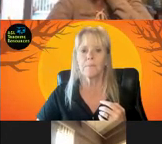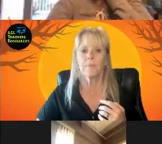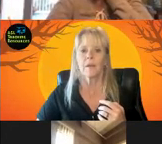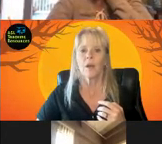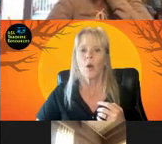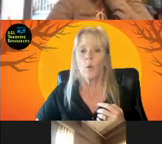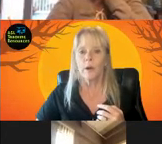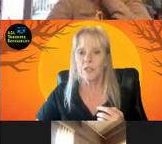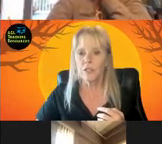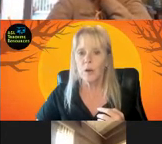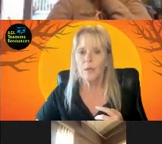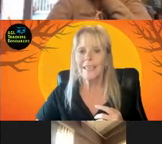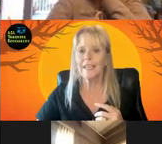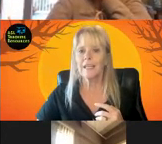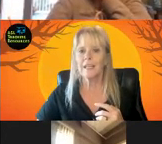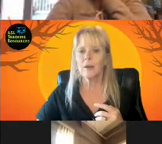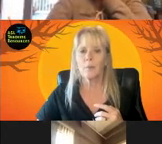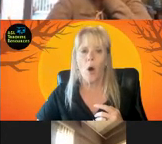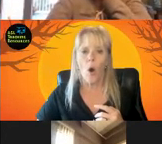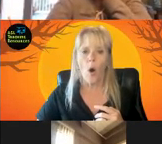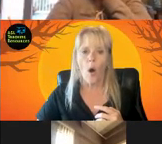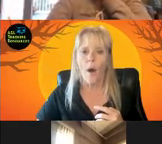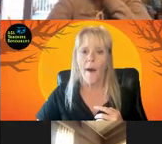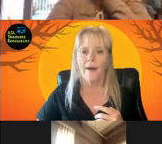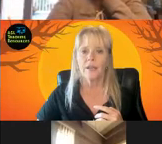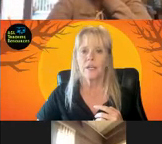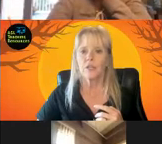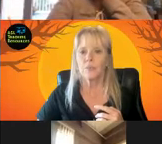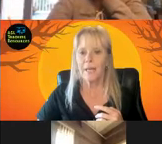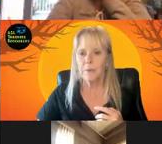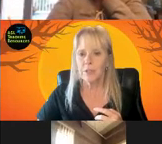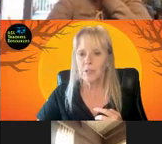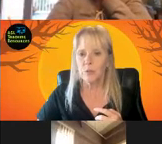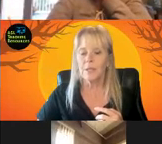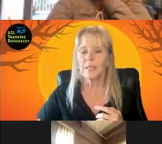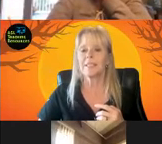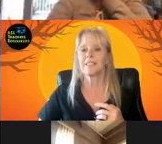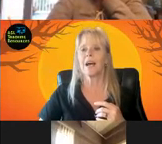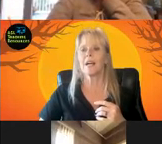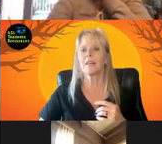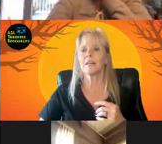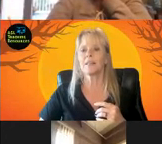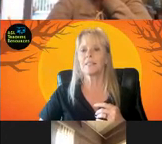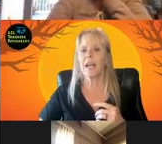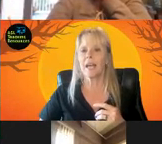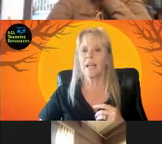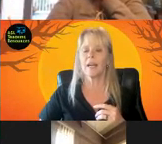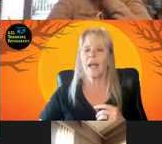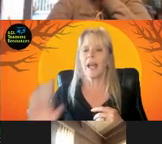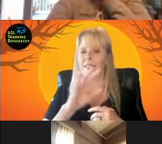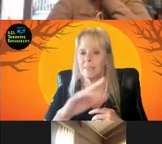sequencing. We are slowly getting them to be able to sign and